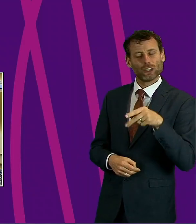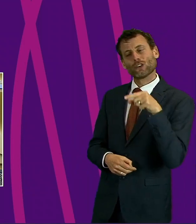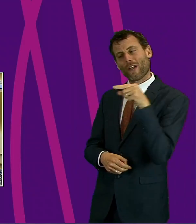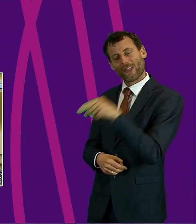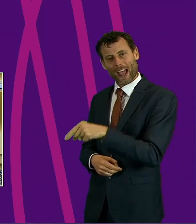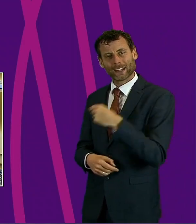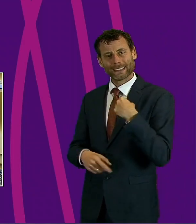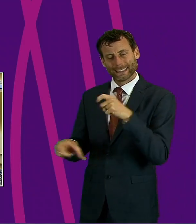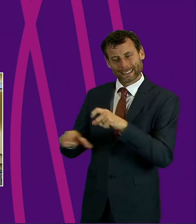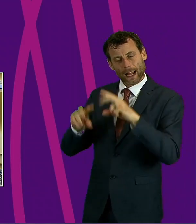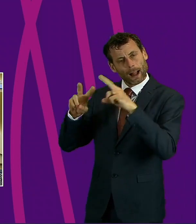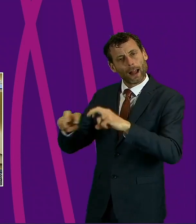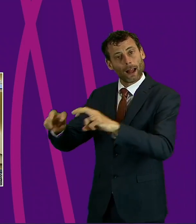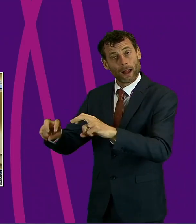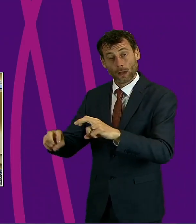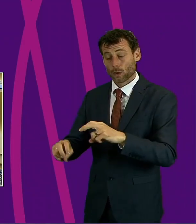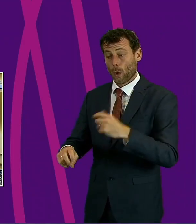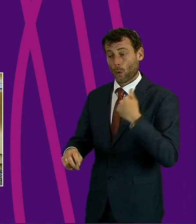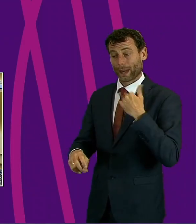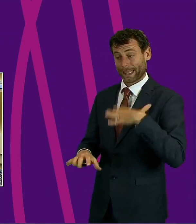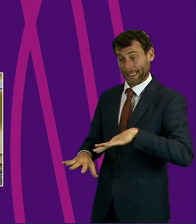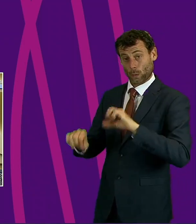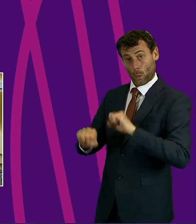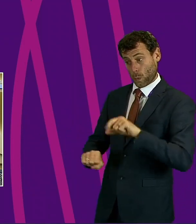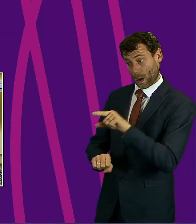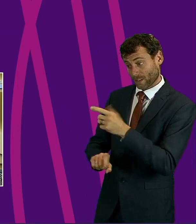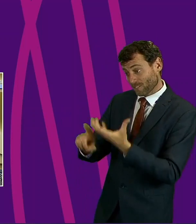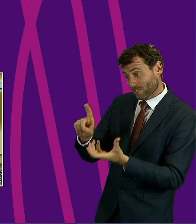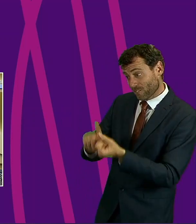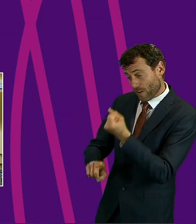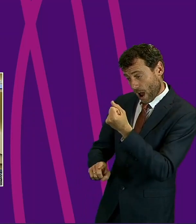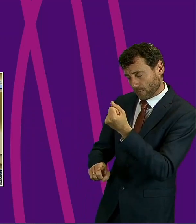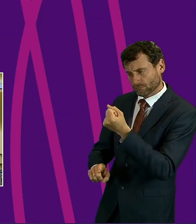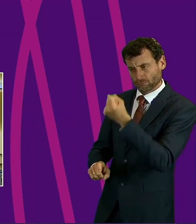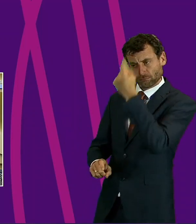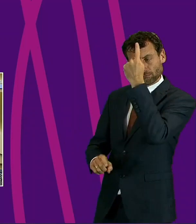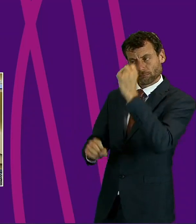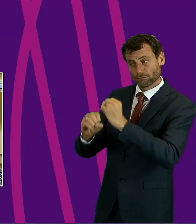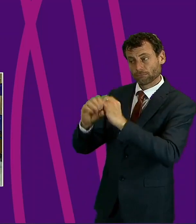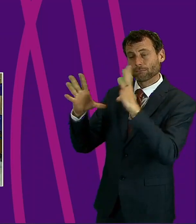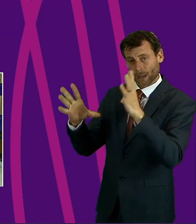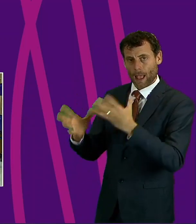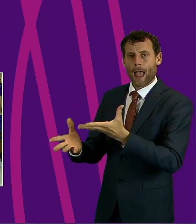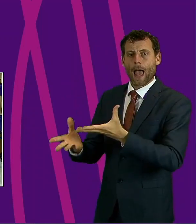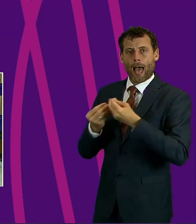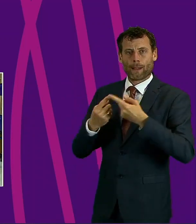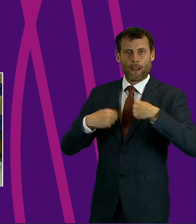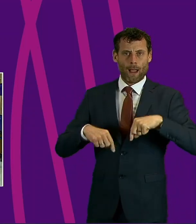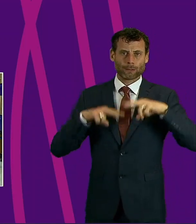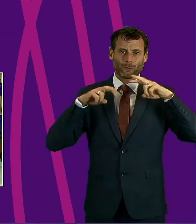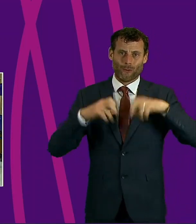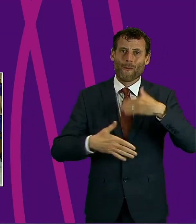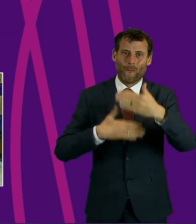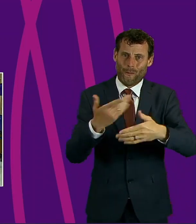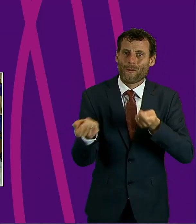us both to answer that question and in our long-term strategy of dealing with this virus. Question number 6, Brian